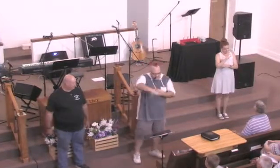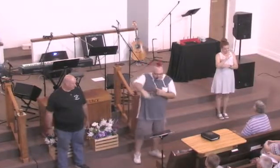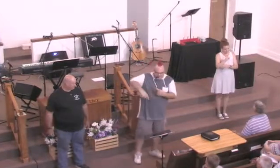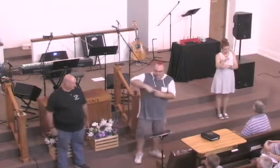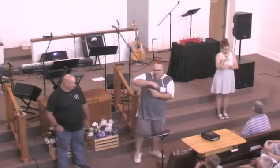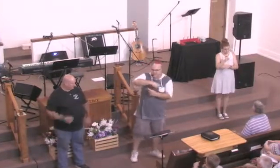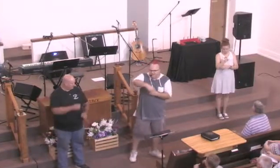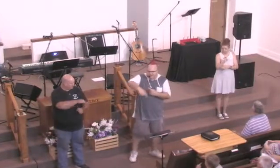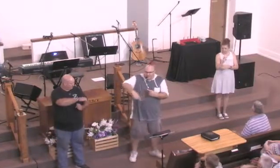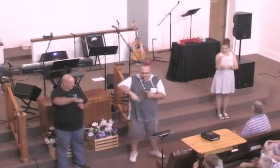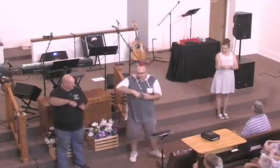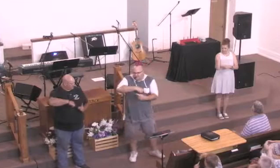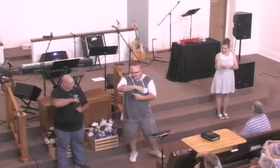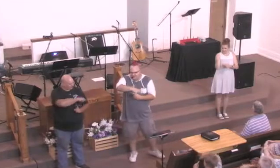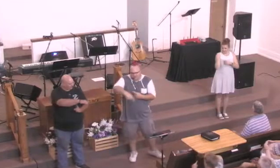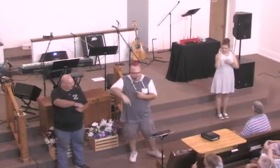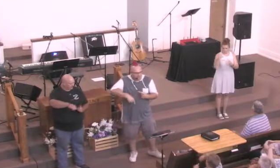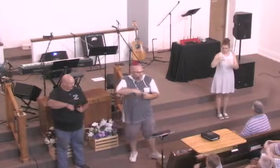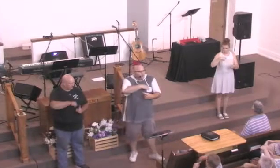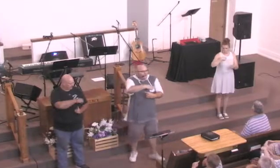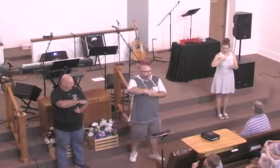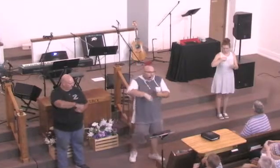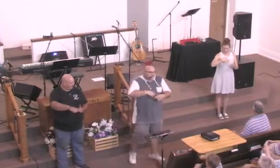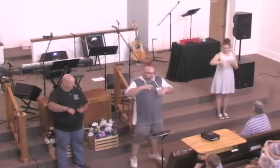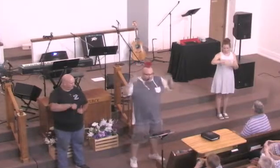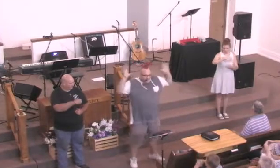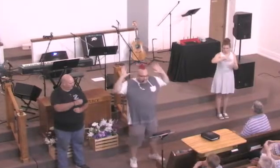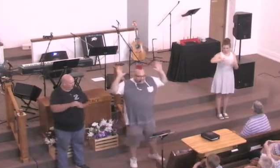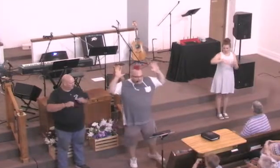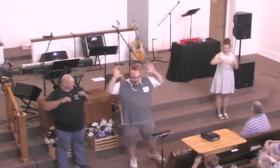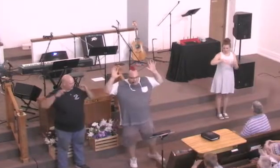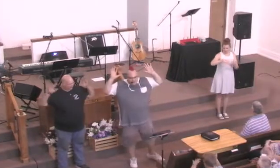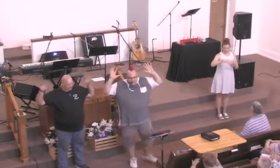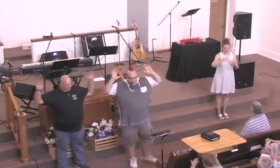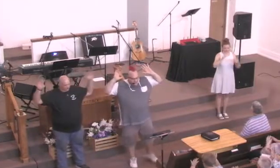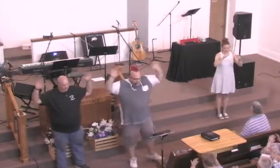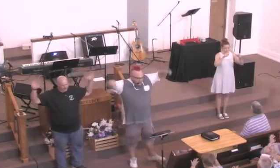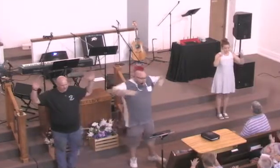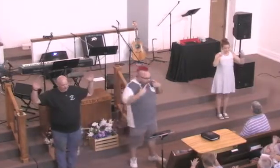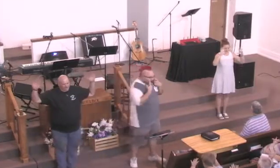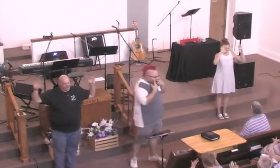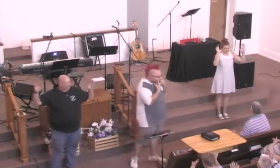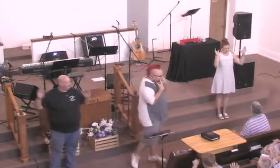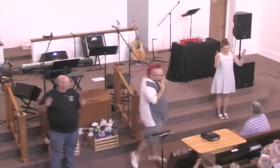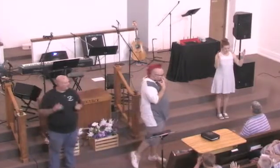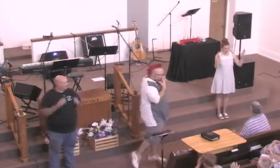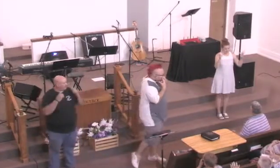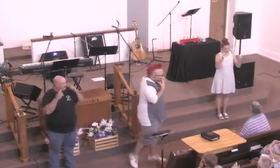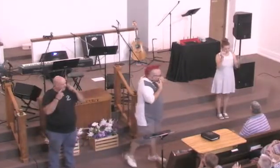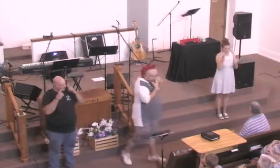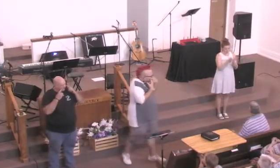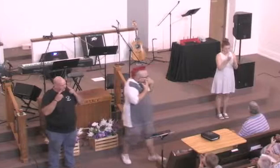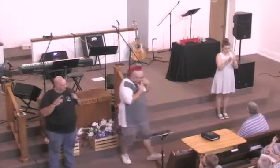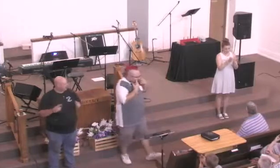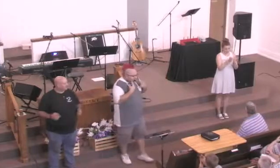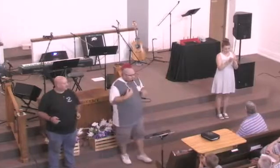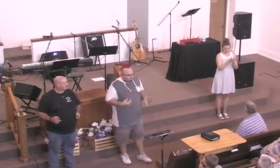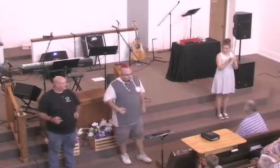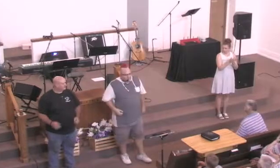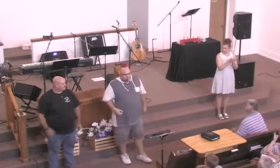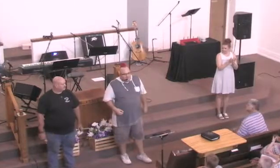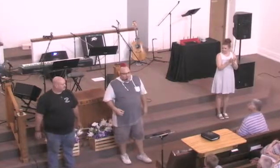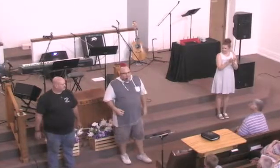Since we are surrounded by such a great cloud of witnesses.